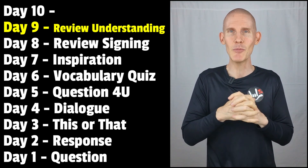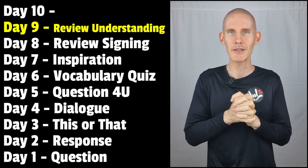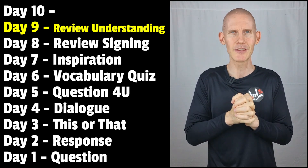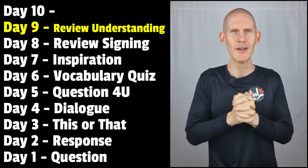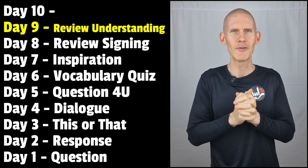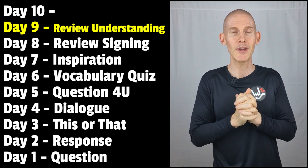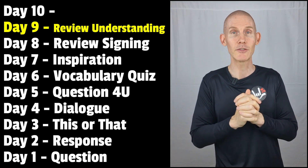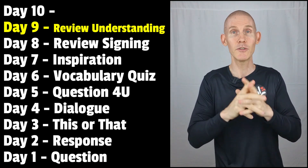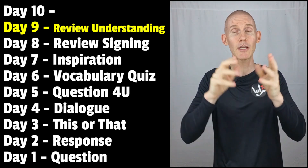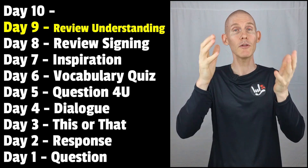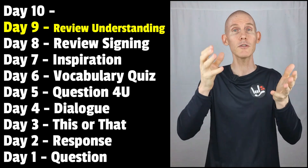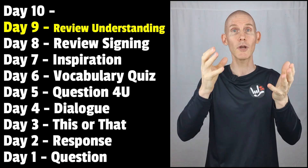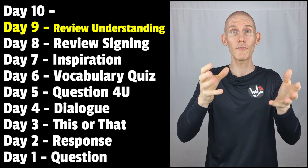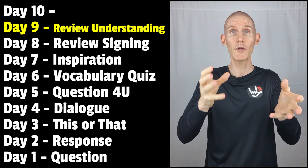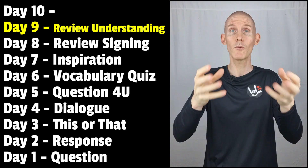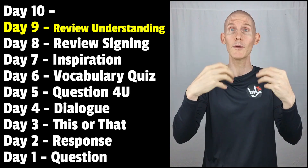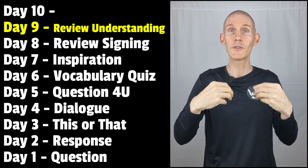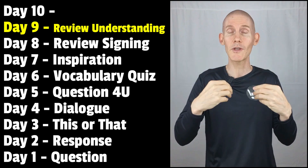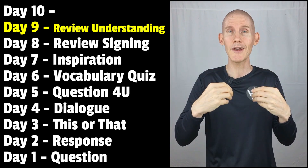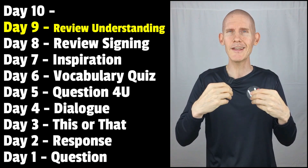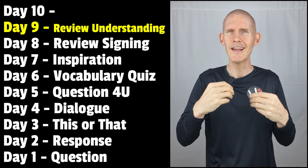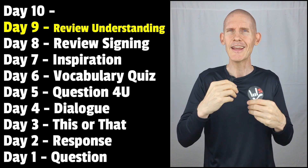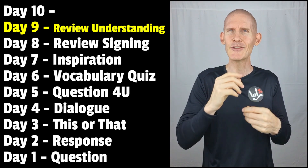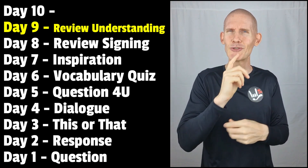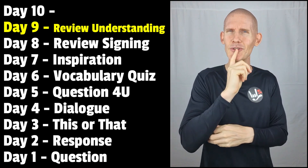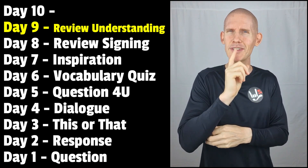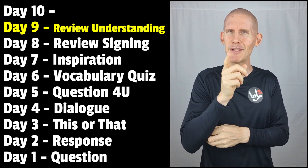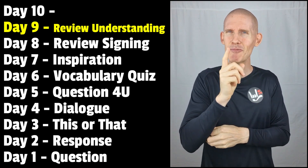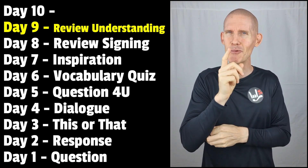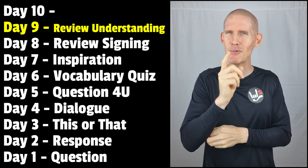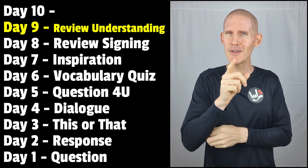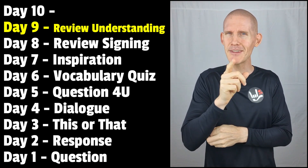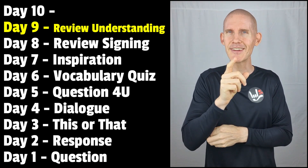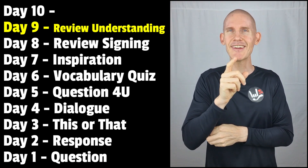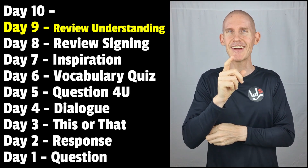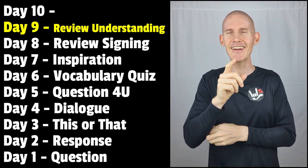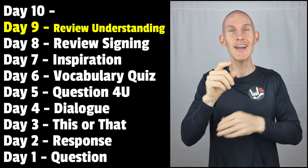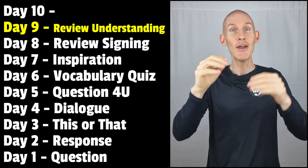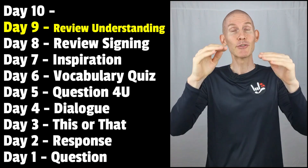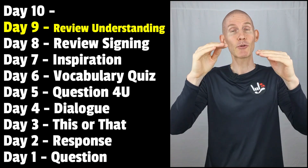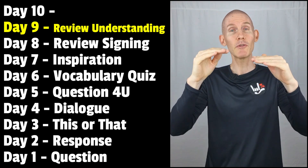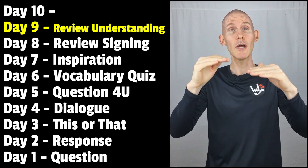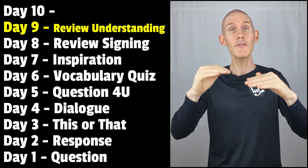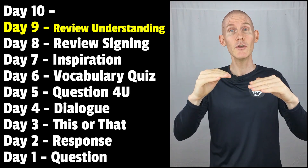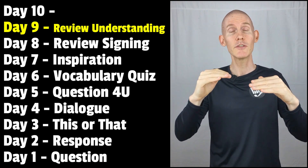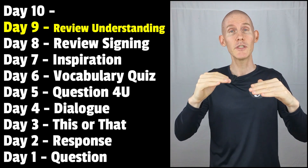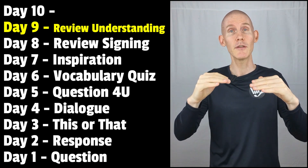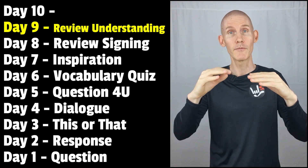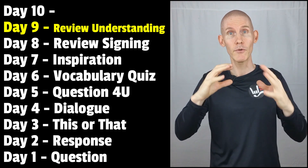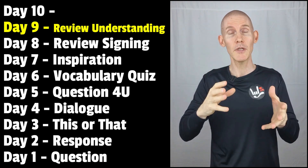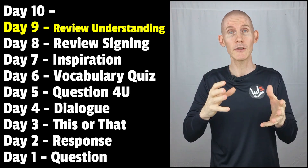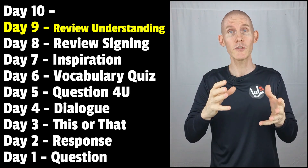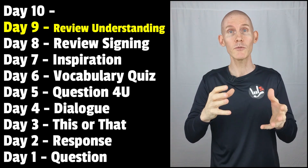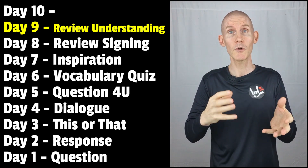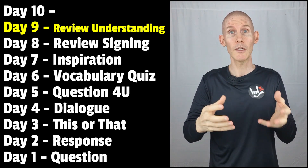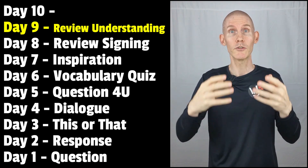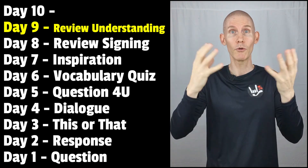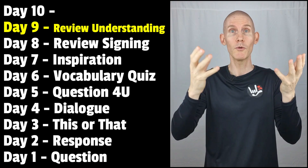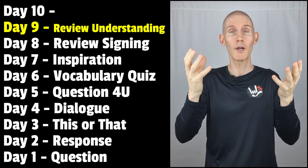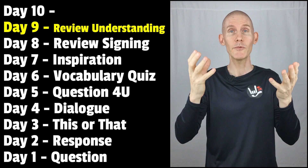emails. Right, so you take a look, try to figure out what I'm signing. It should seem familiar. Scroll down, then you can see the full answers where I show you what I'm